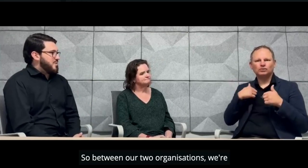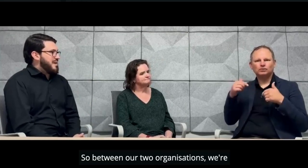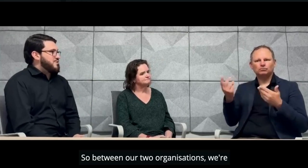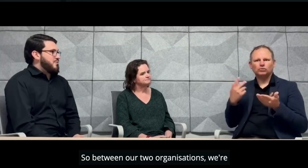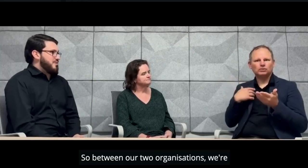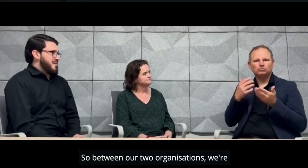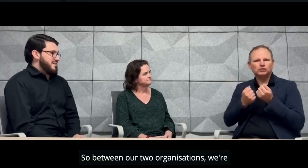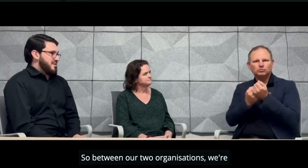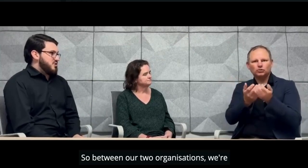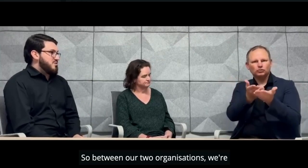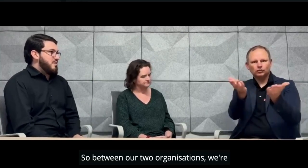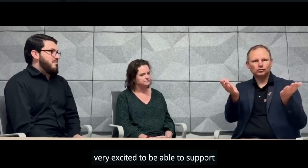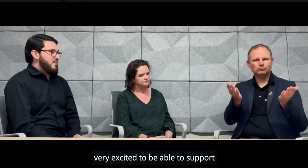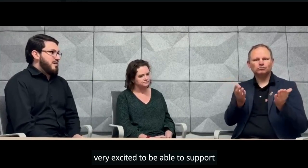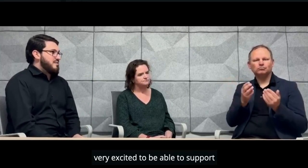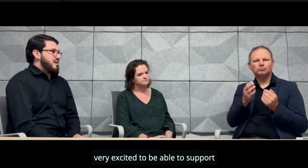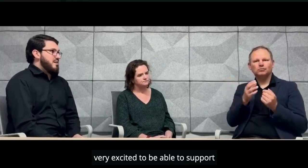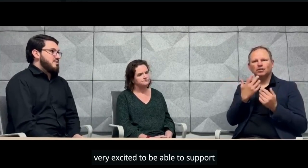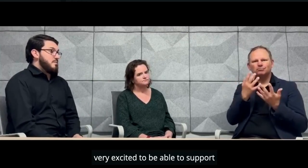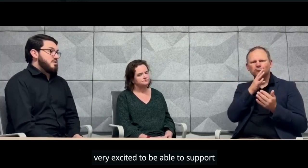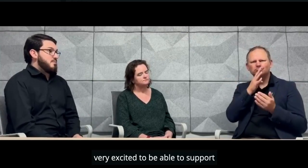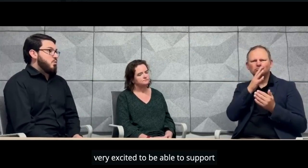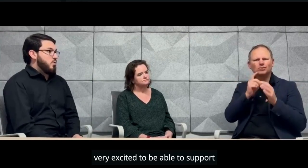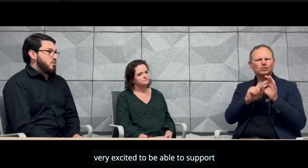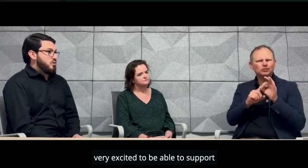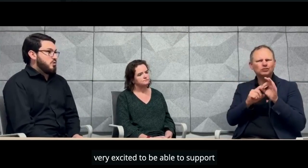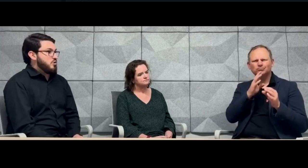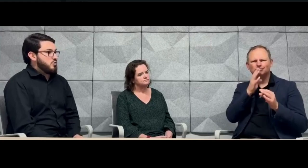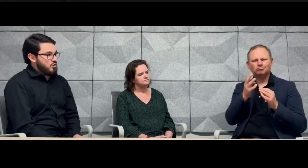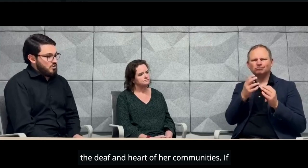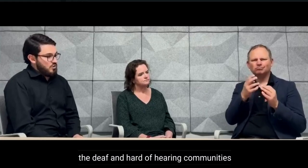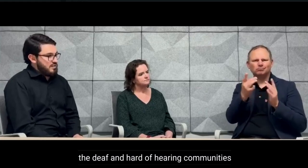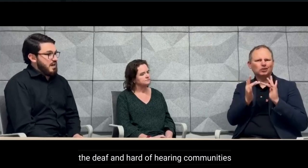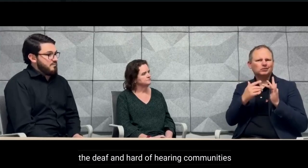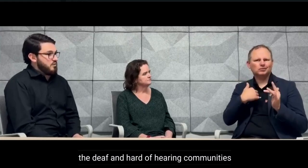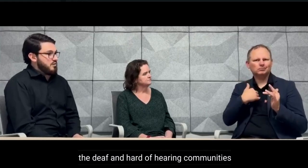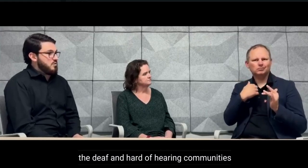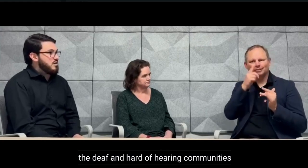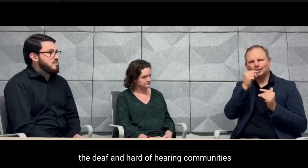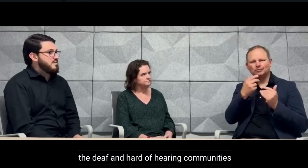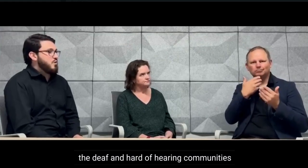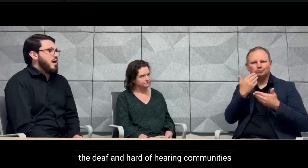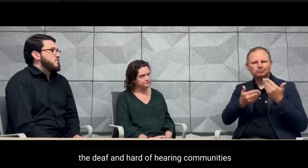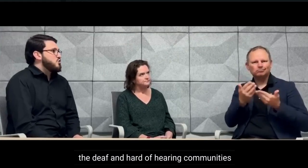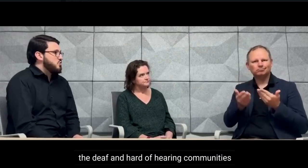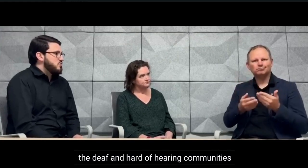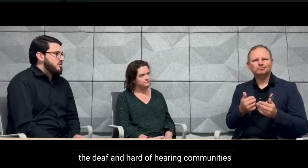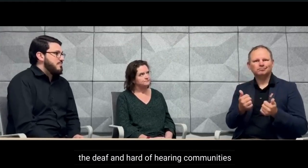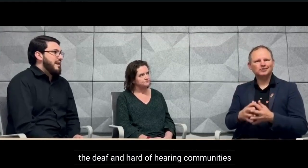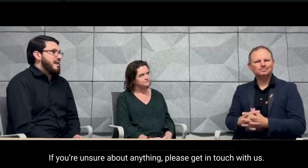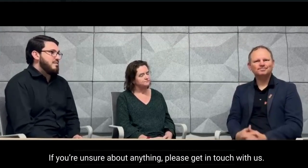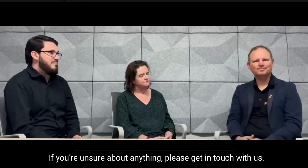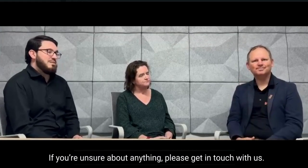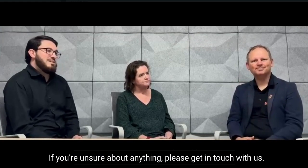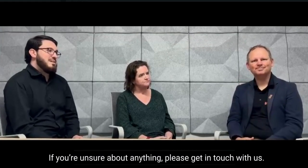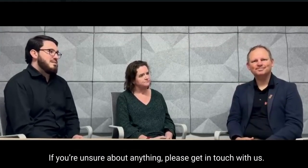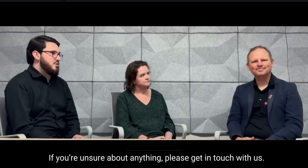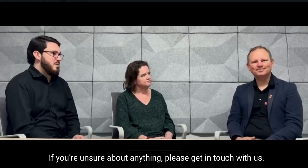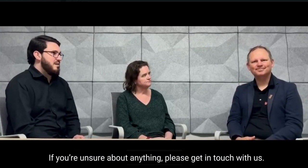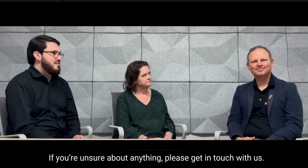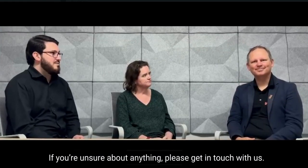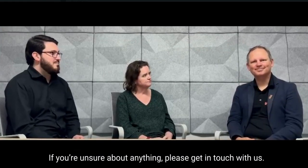So, between our two organisations, we're very excited to be able to support the deaf and hard of hearing communities. If you're unsure about anything, please get